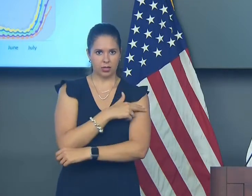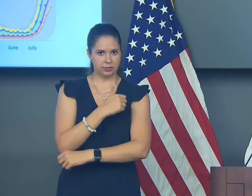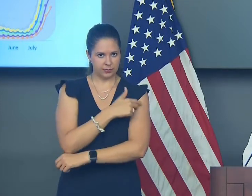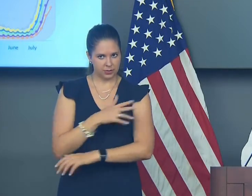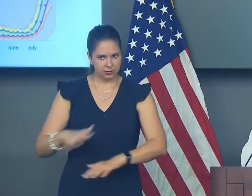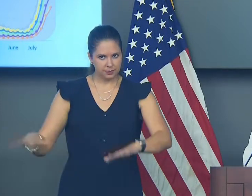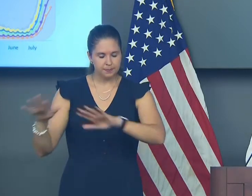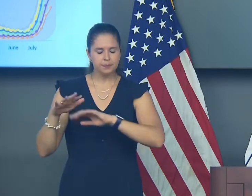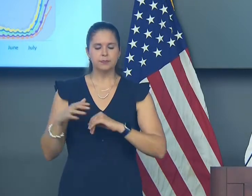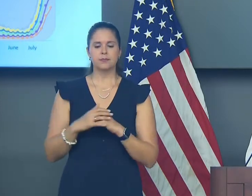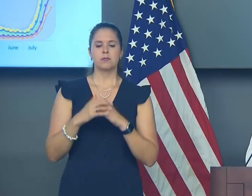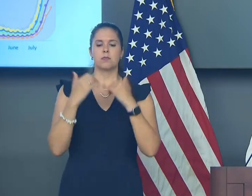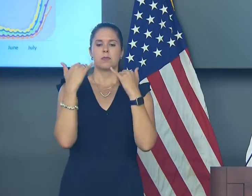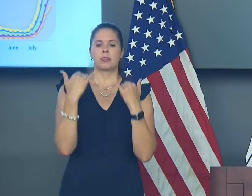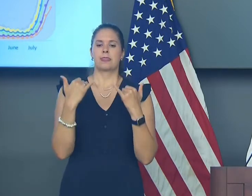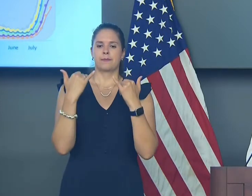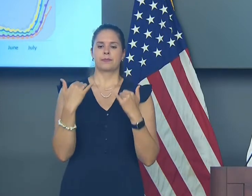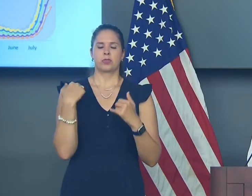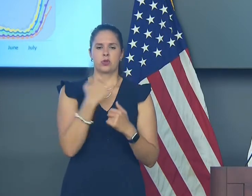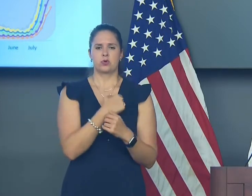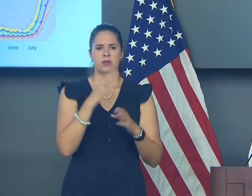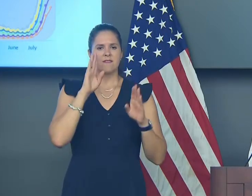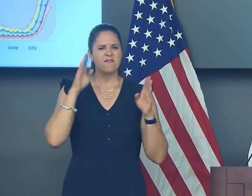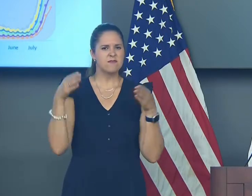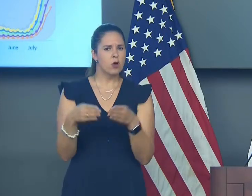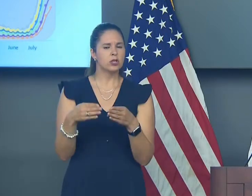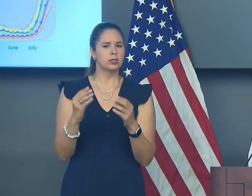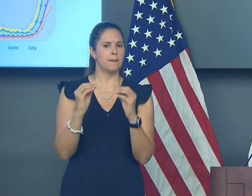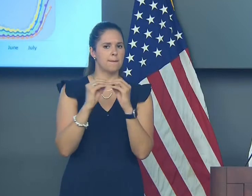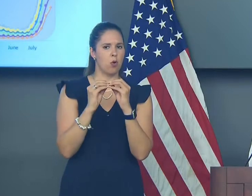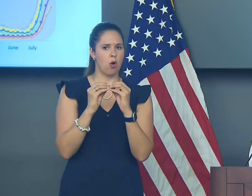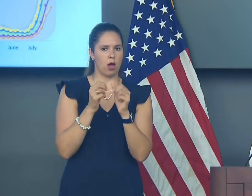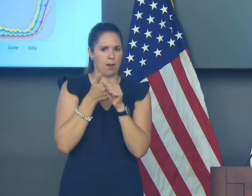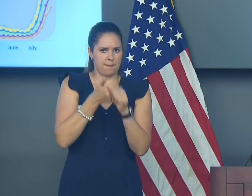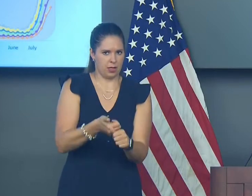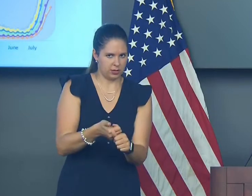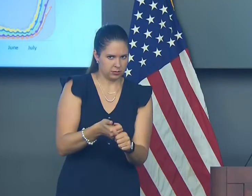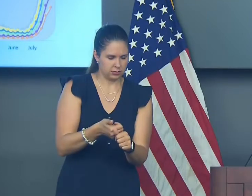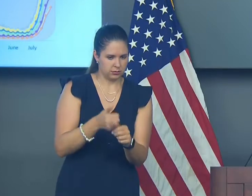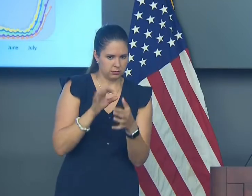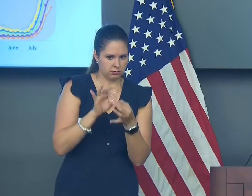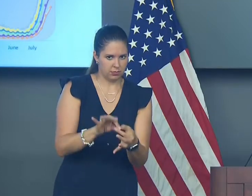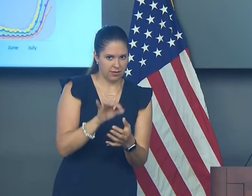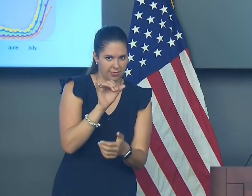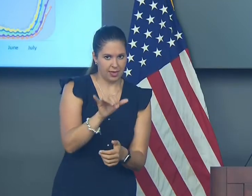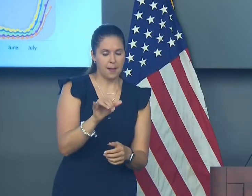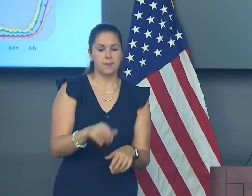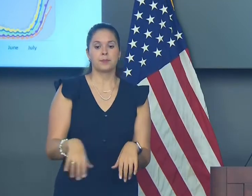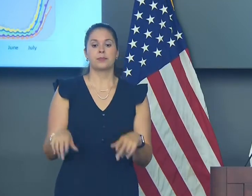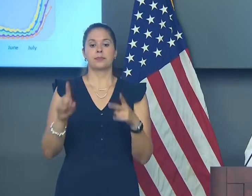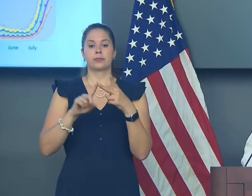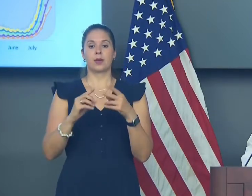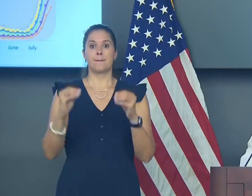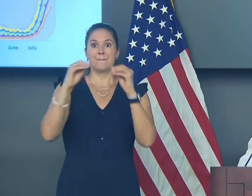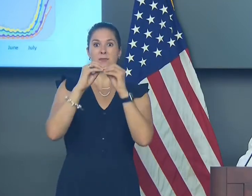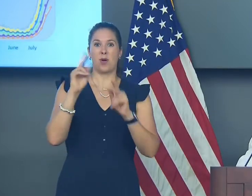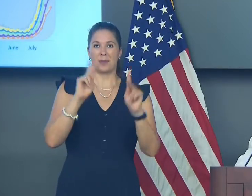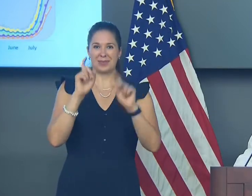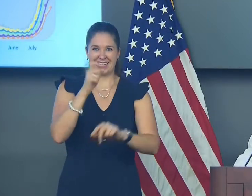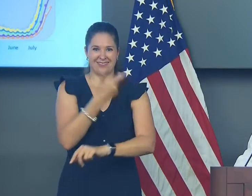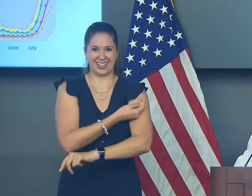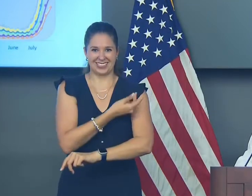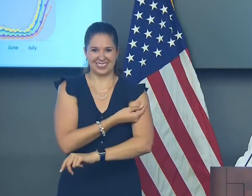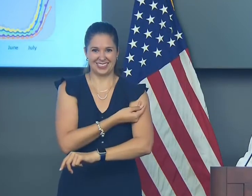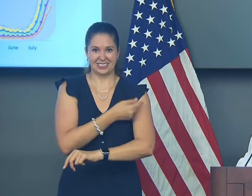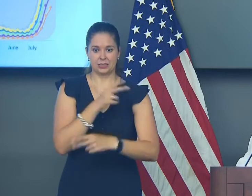so right now, we're focused on getting more compliance with that, getting more people vaccinated, because we know that